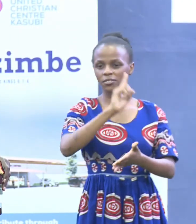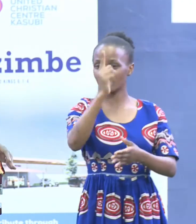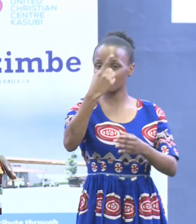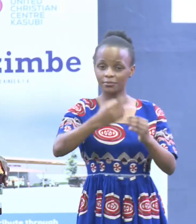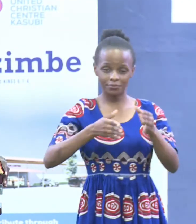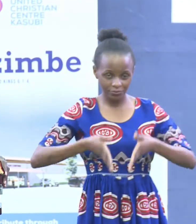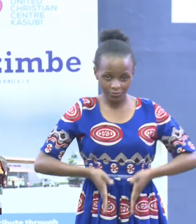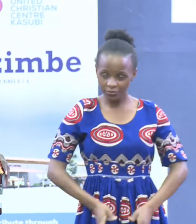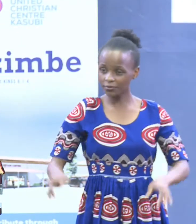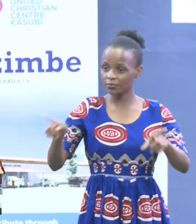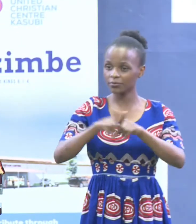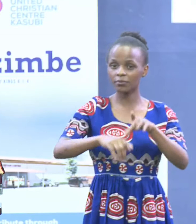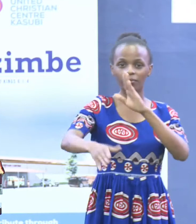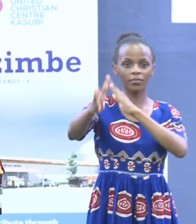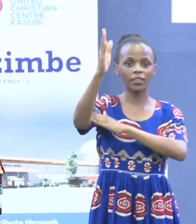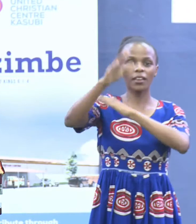firstborn. Kati Katonda.